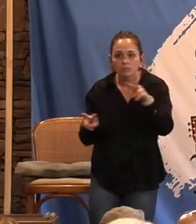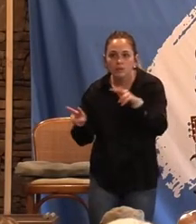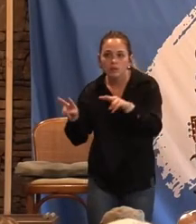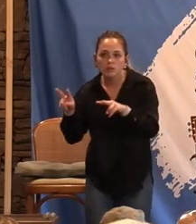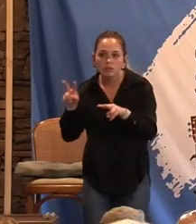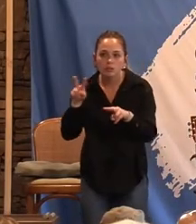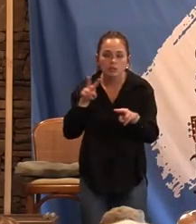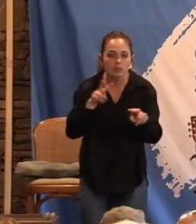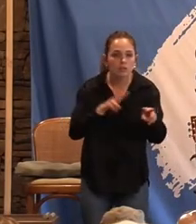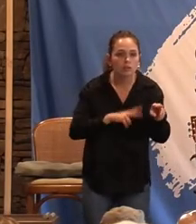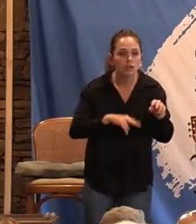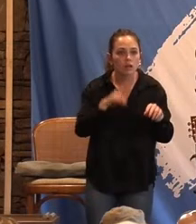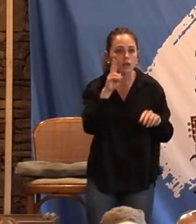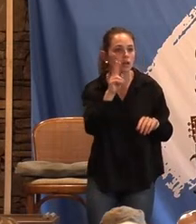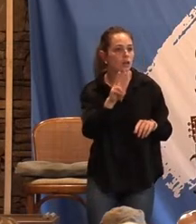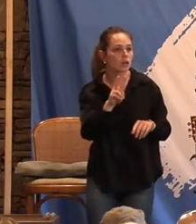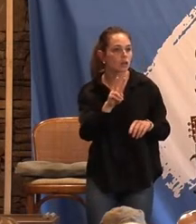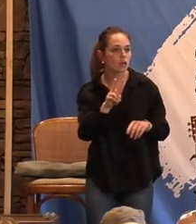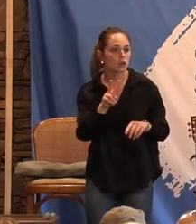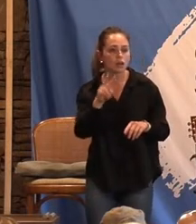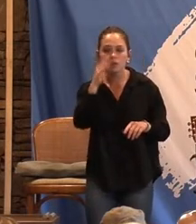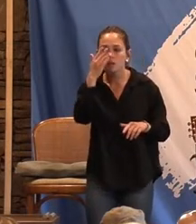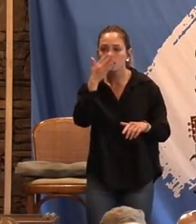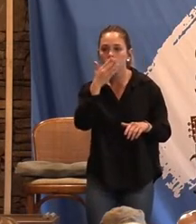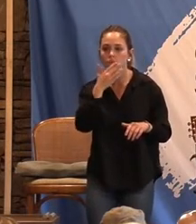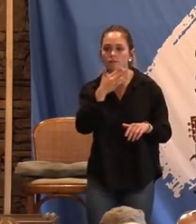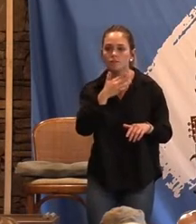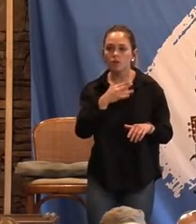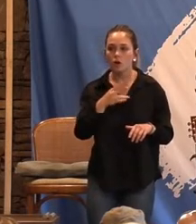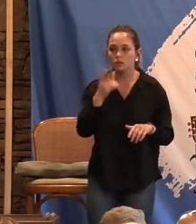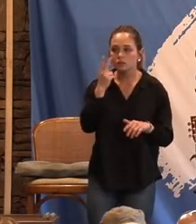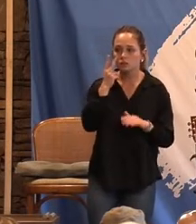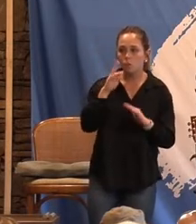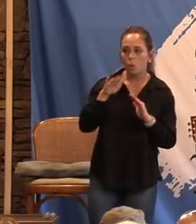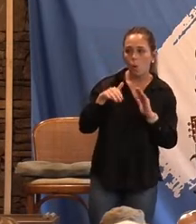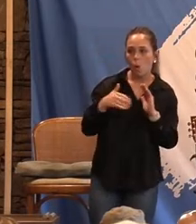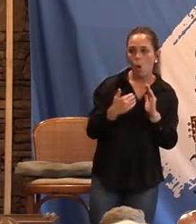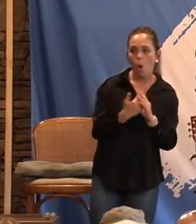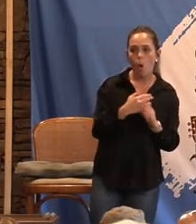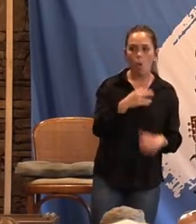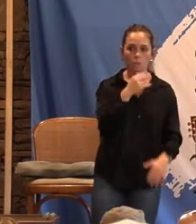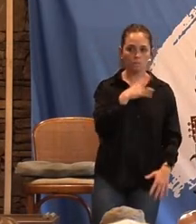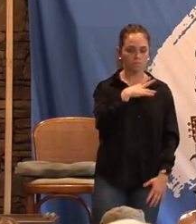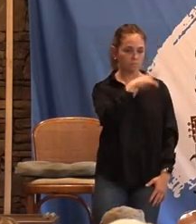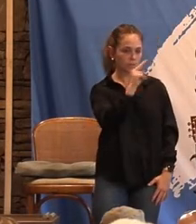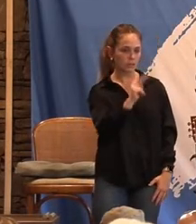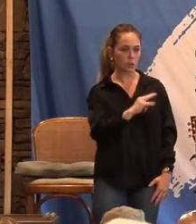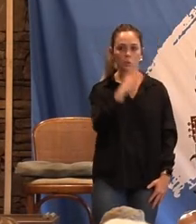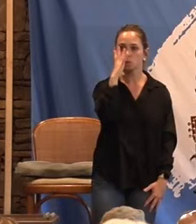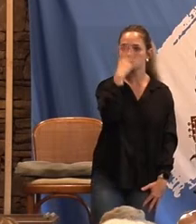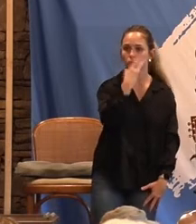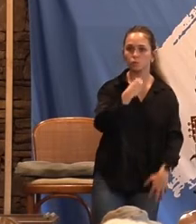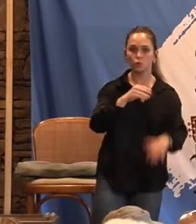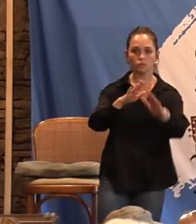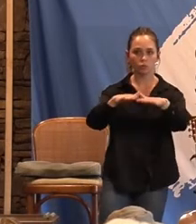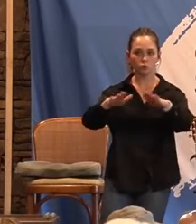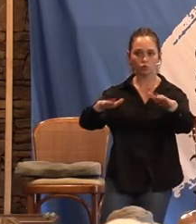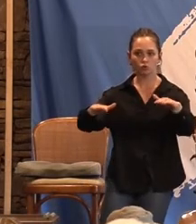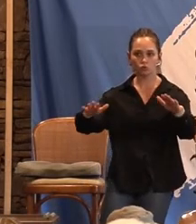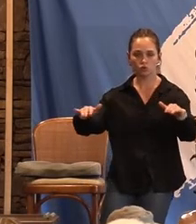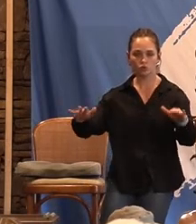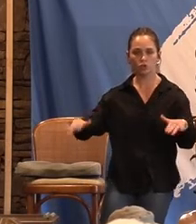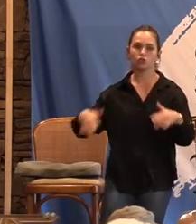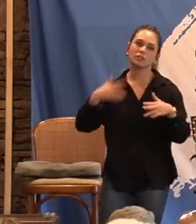looking. And he looked in the front and he saw all of Miss Nana's beautiful children